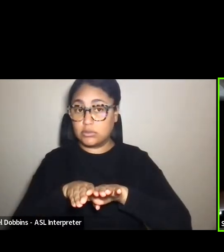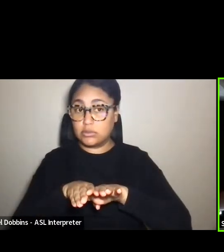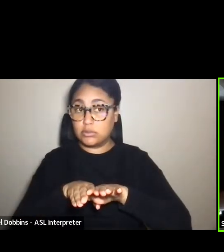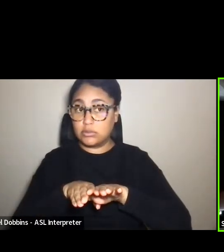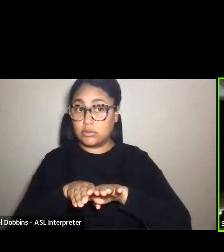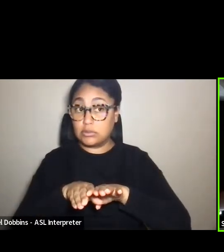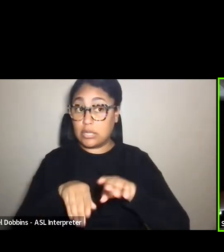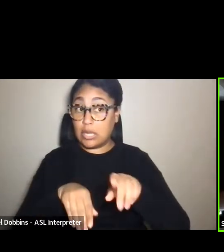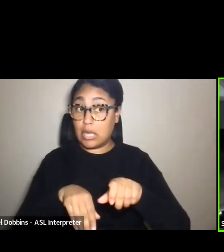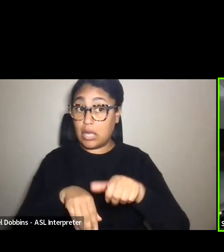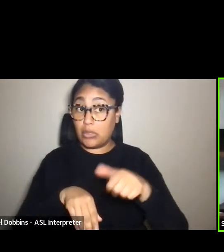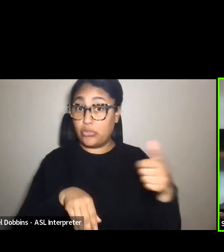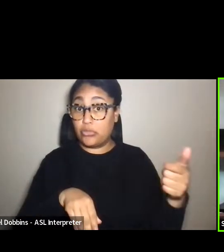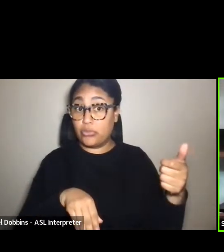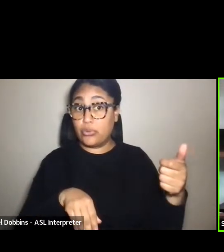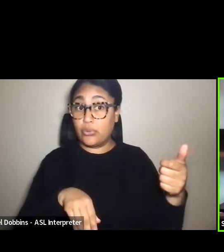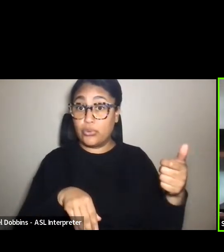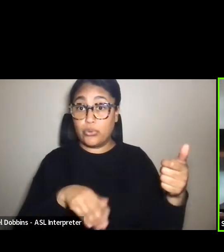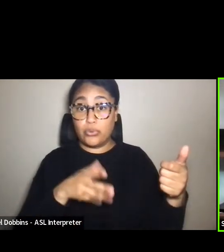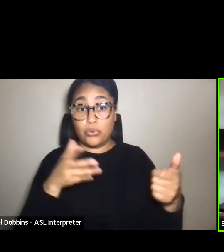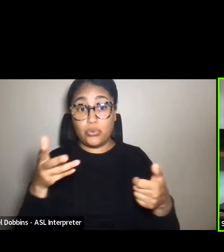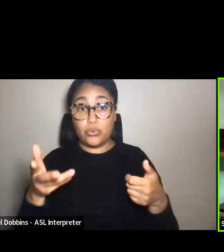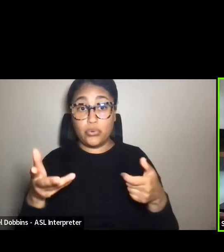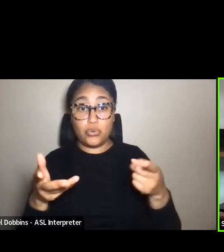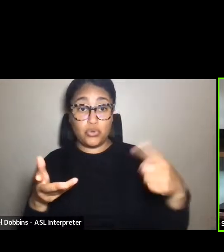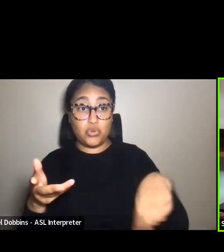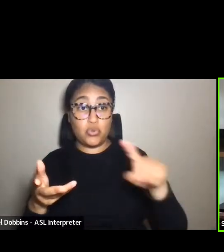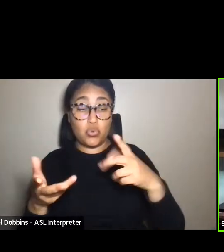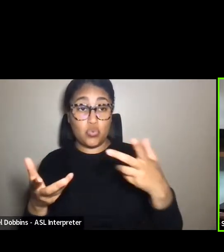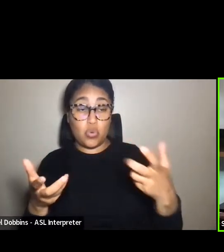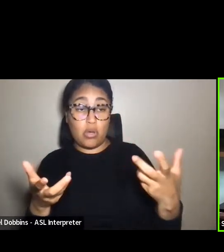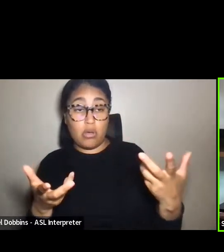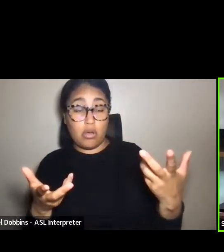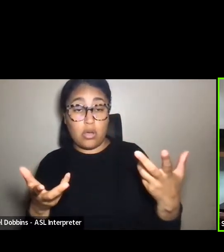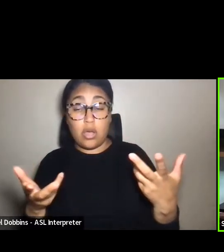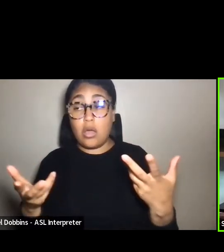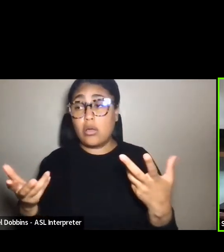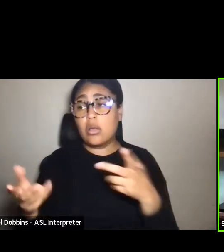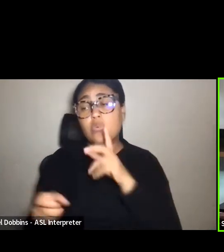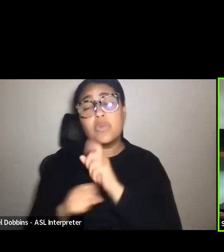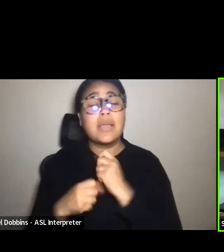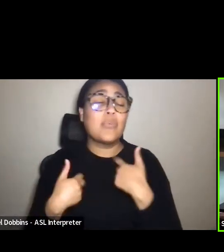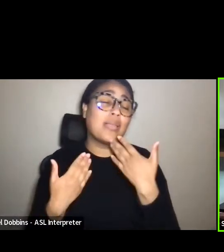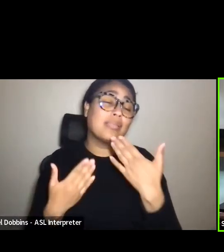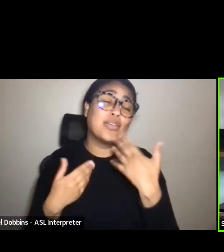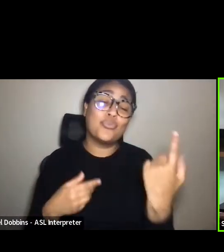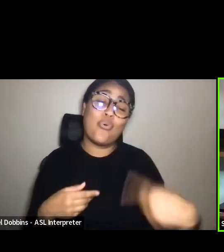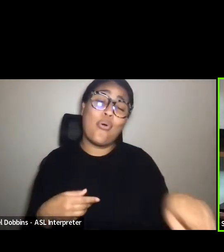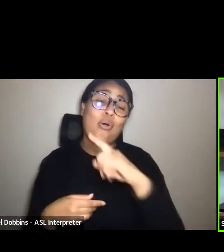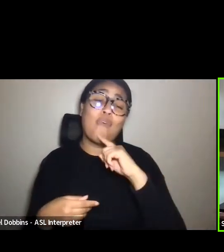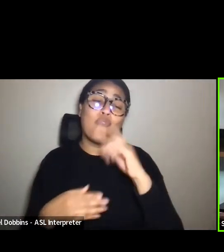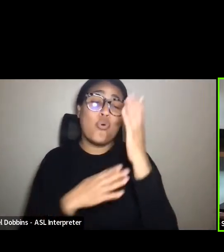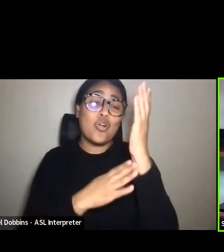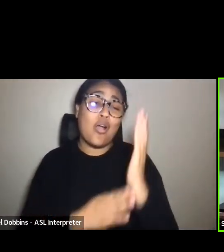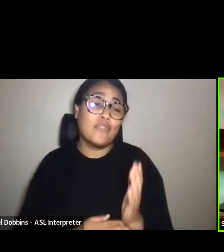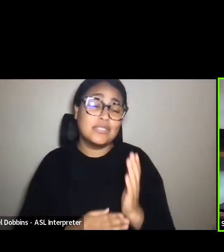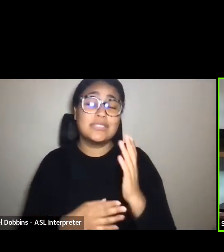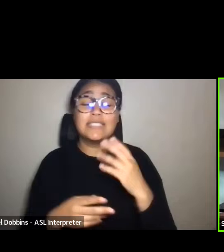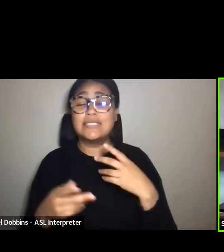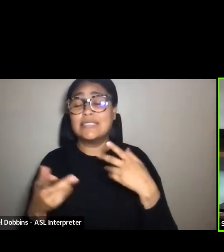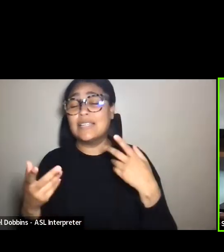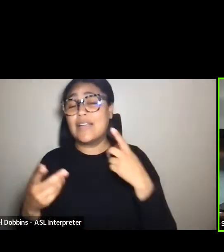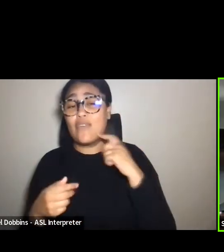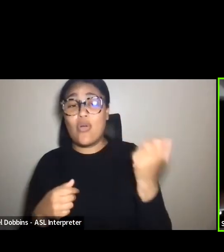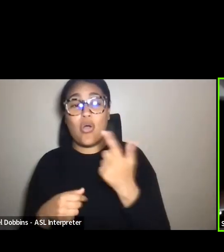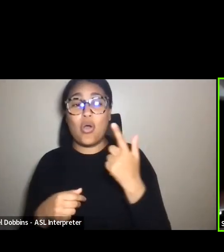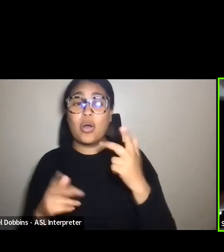is there anything else that y'all have to, I just want want to to talk about? I just or- want to thank everybody, the presentation and the discussion Uh-huh. from everybody, including my